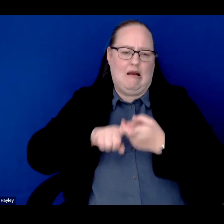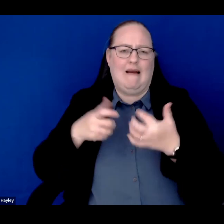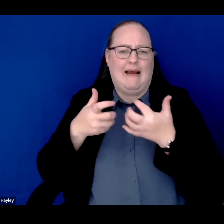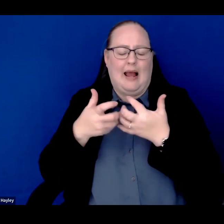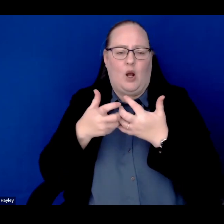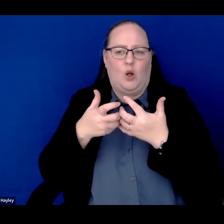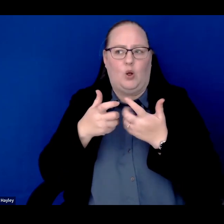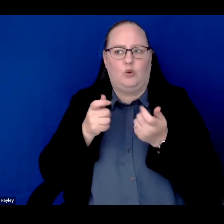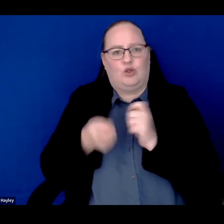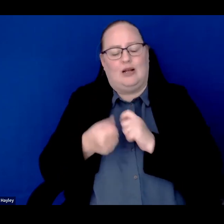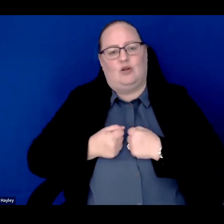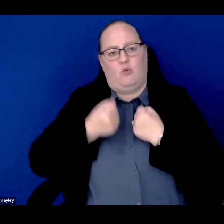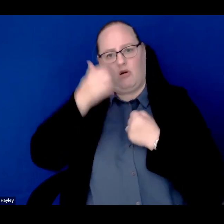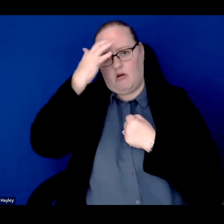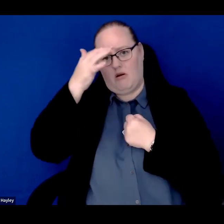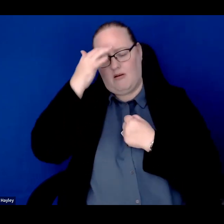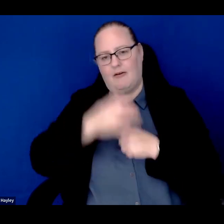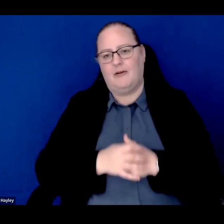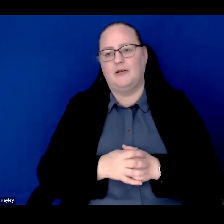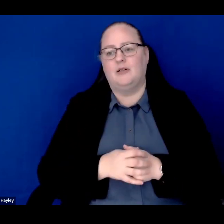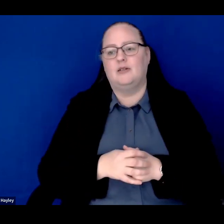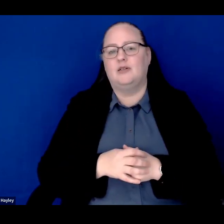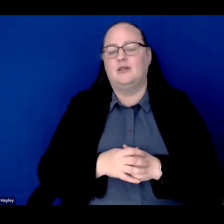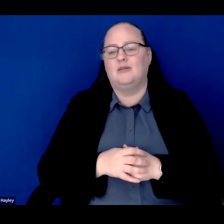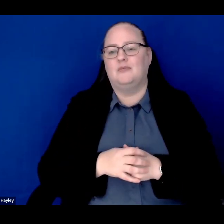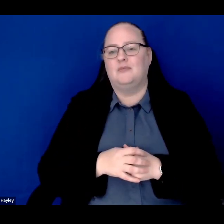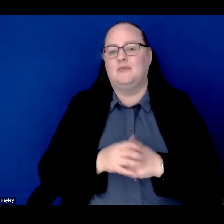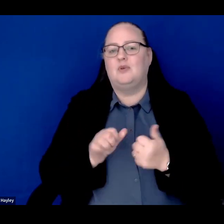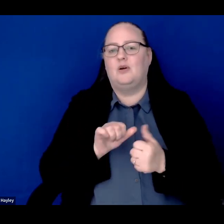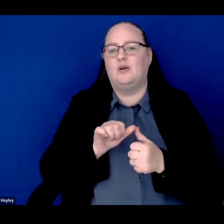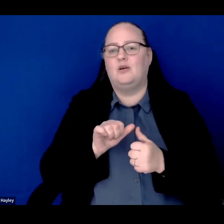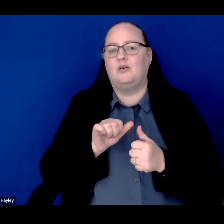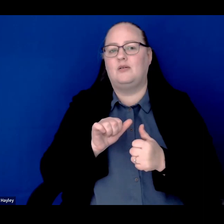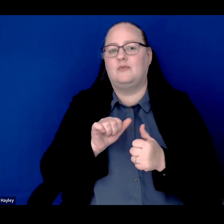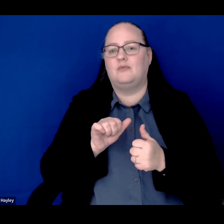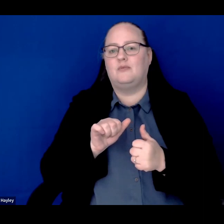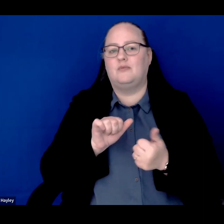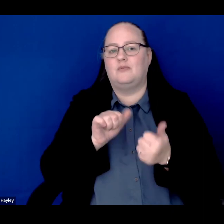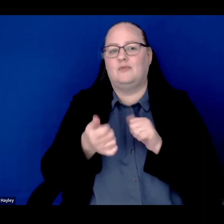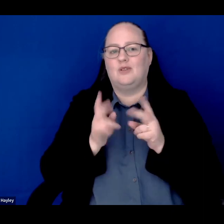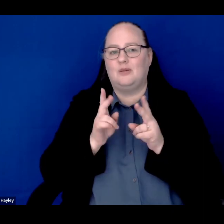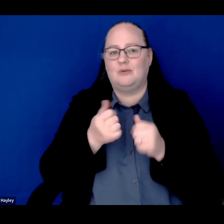sharing there and jump into the next part. Thanks so much for that.